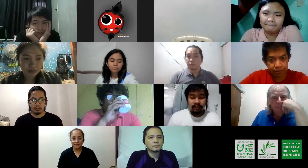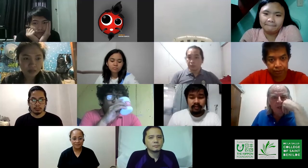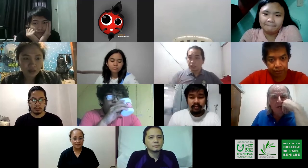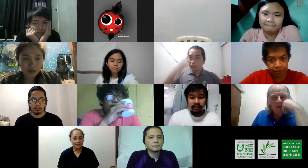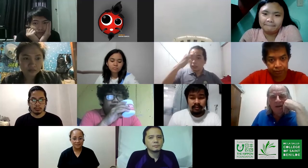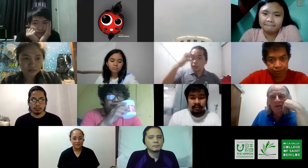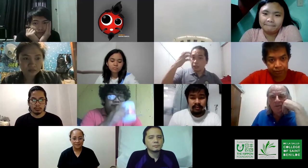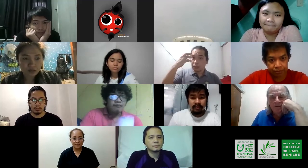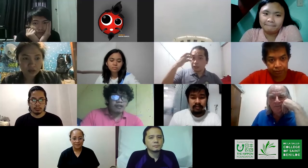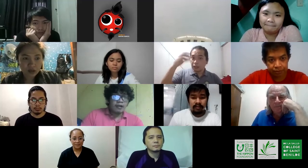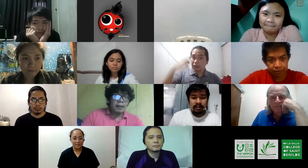Anything else?